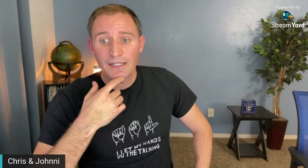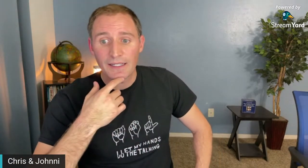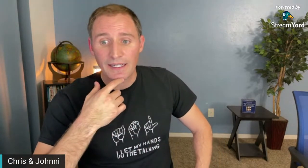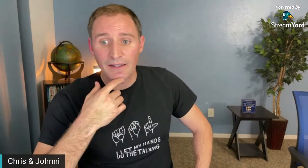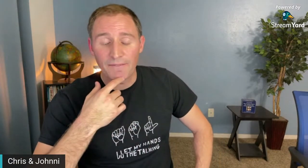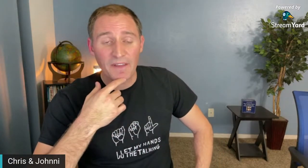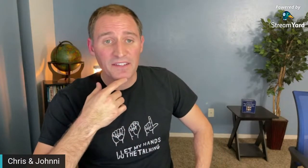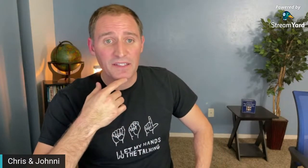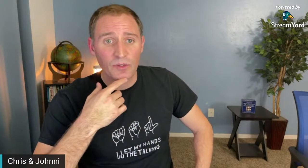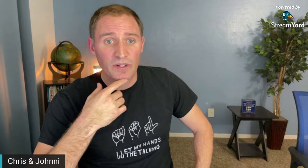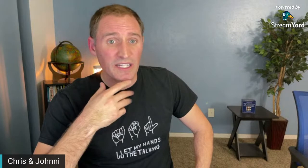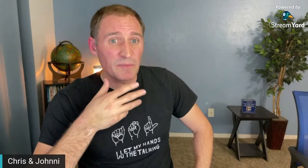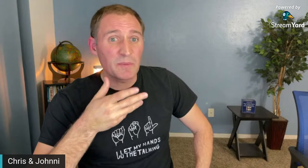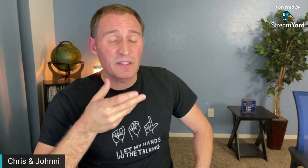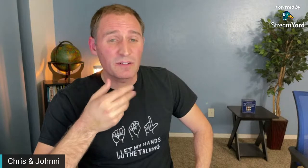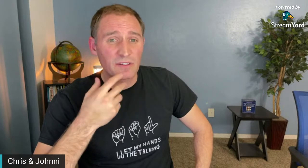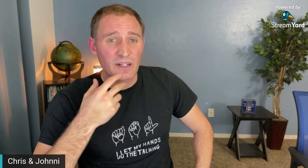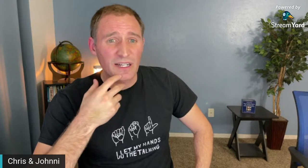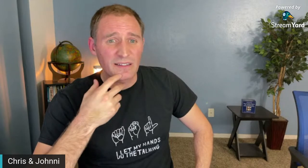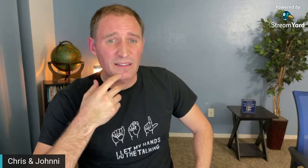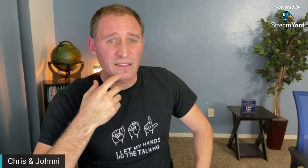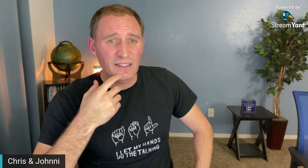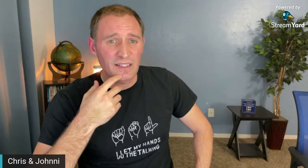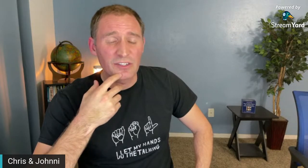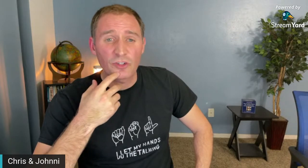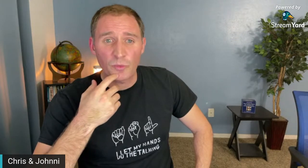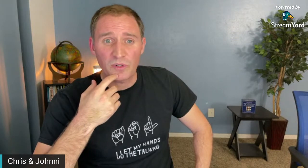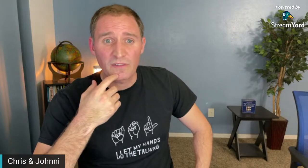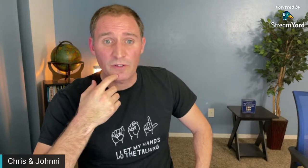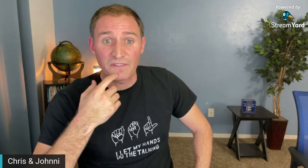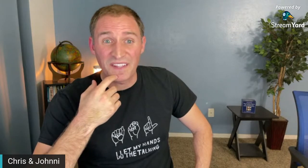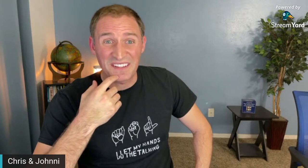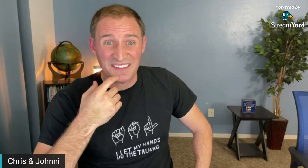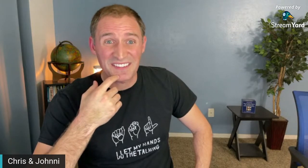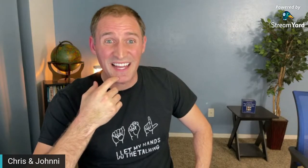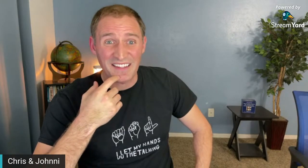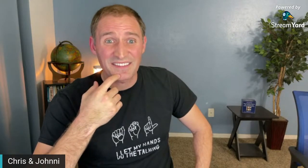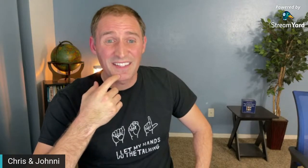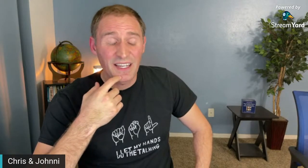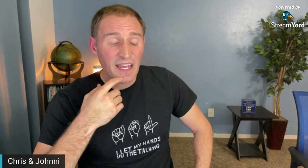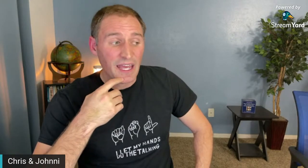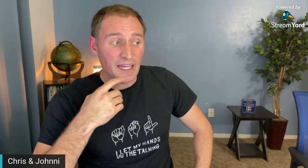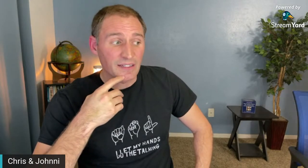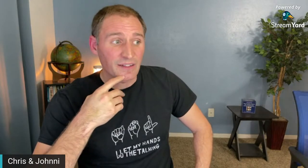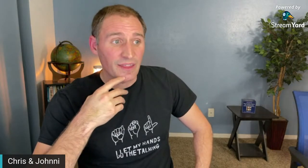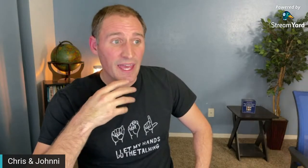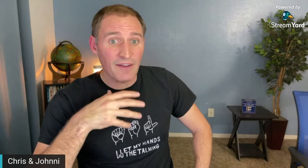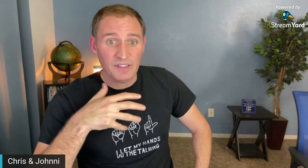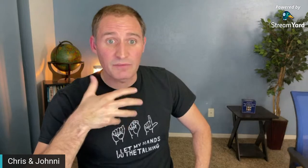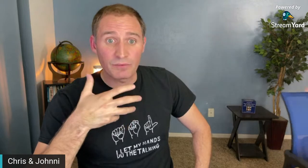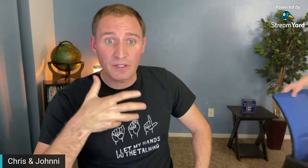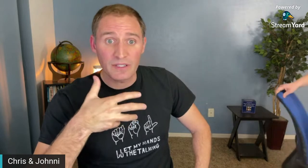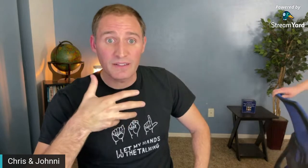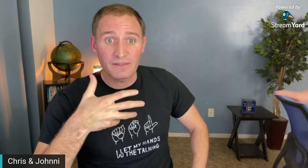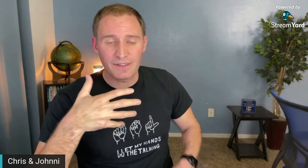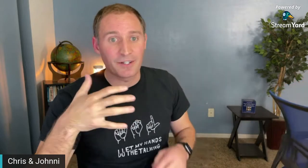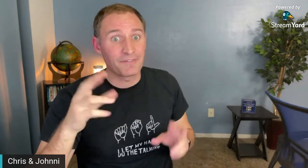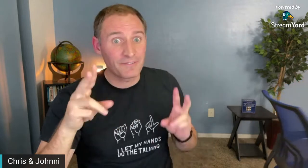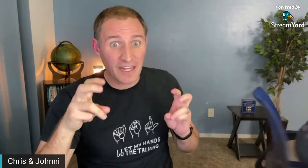like a fancier word, like maybe you're interpreting for a physics class, and they have this really